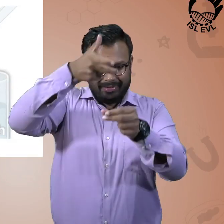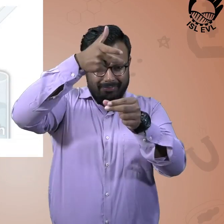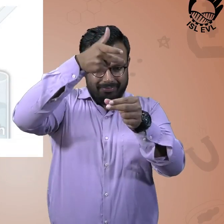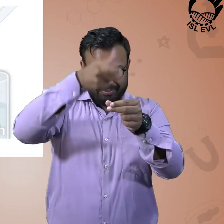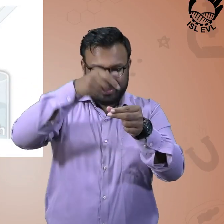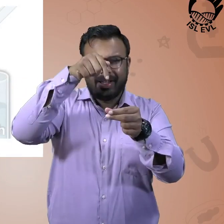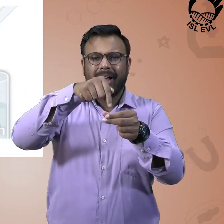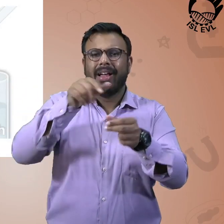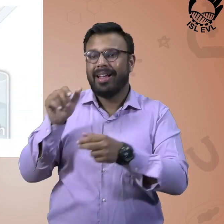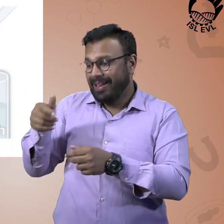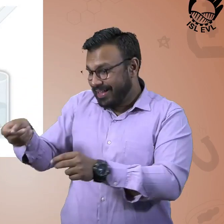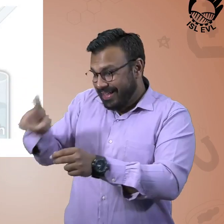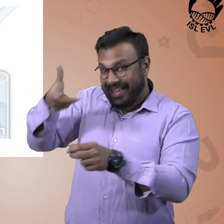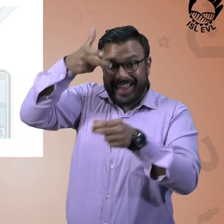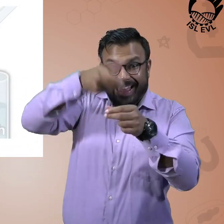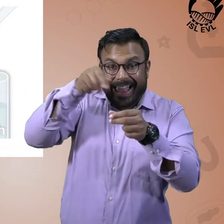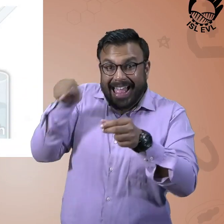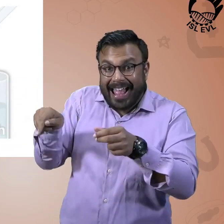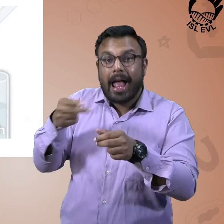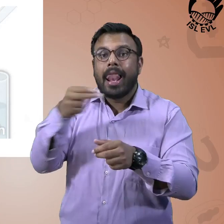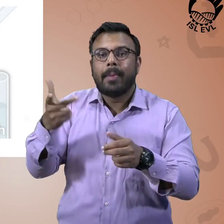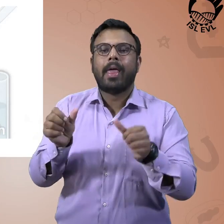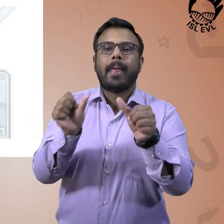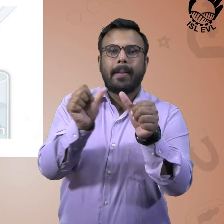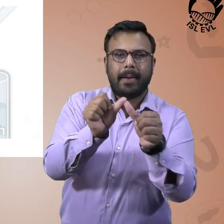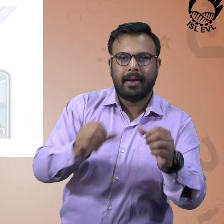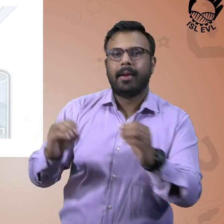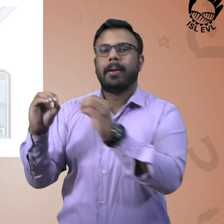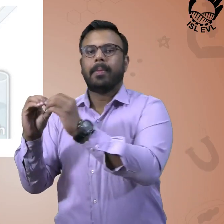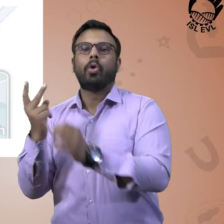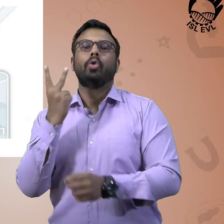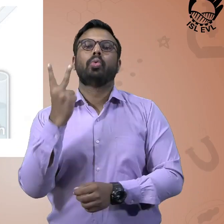A and type B blood.